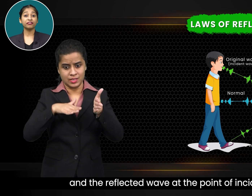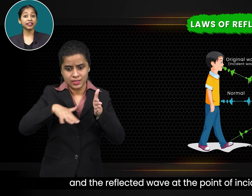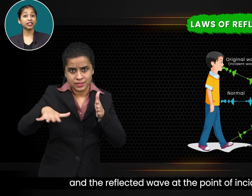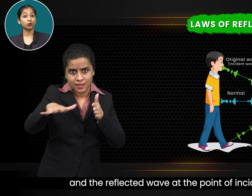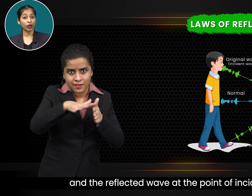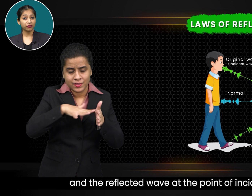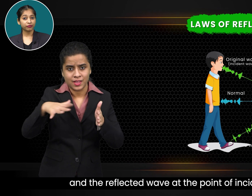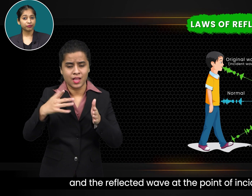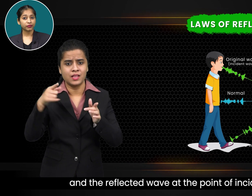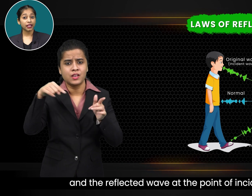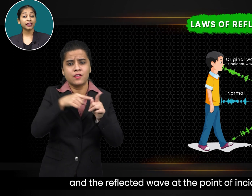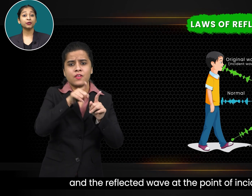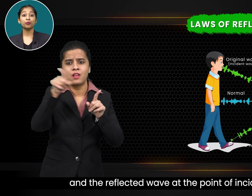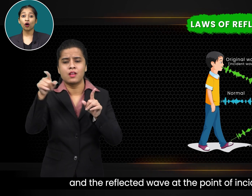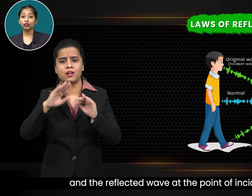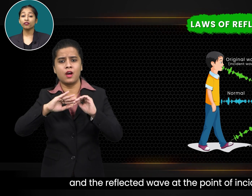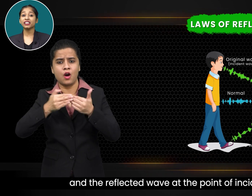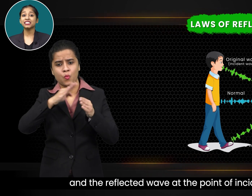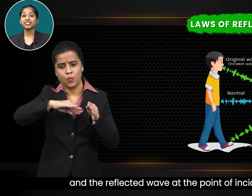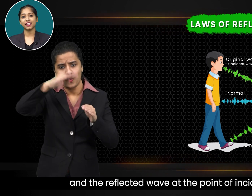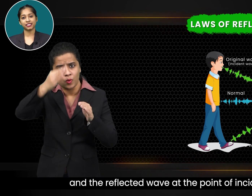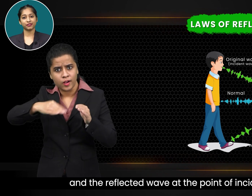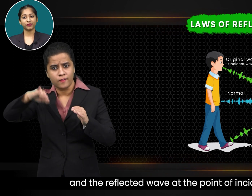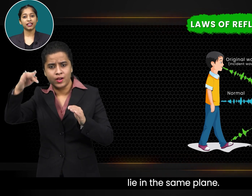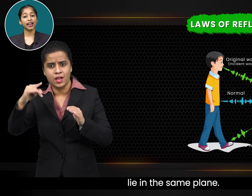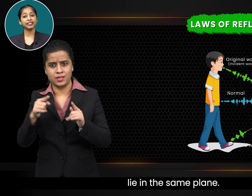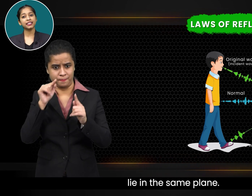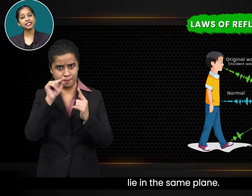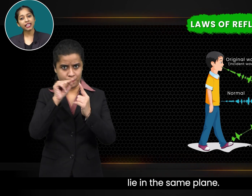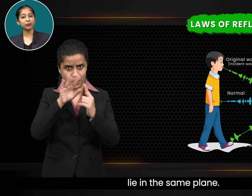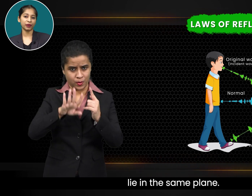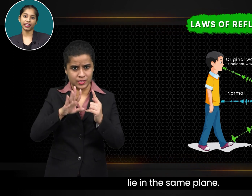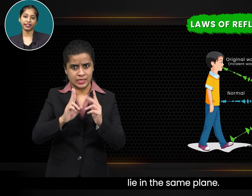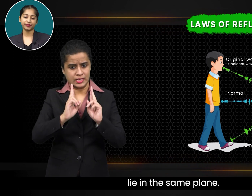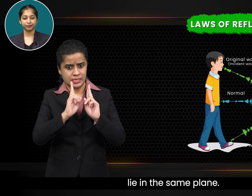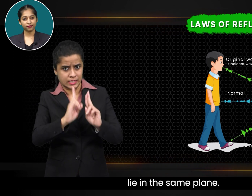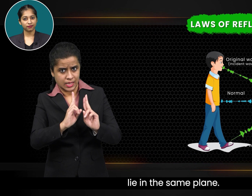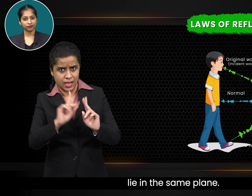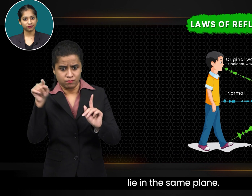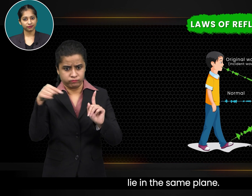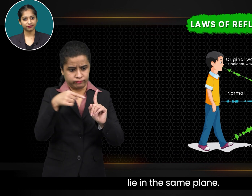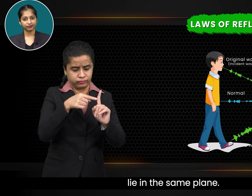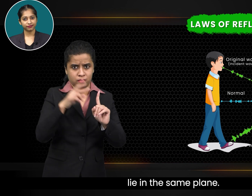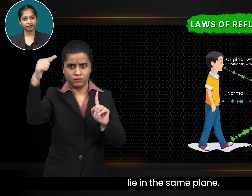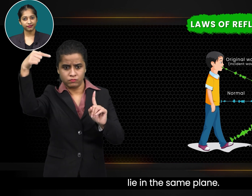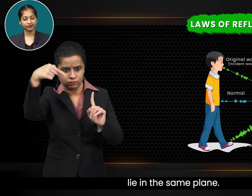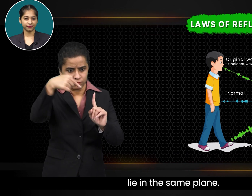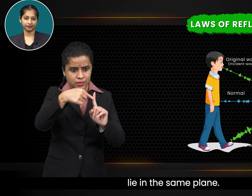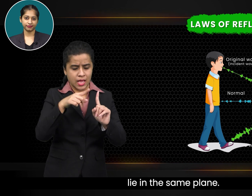the reflected wave at the point of incidence lie in the same plane.